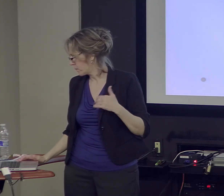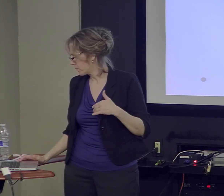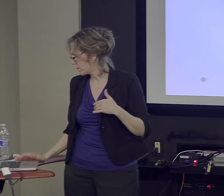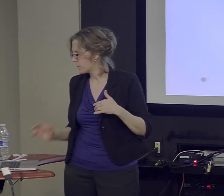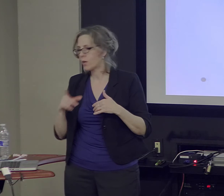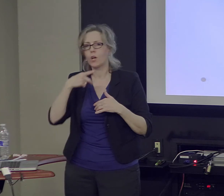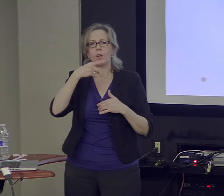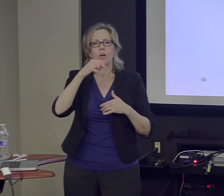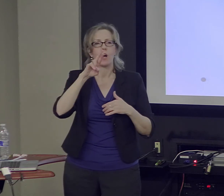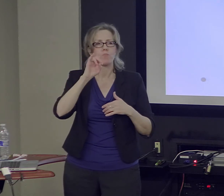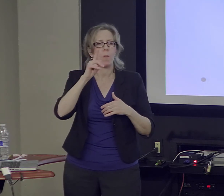details.